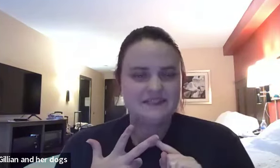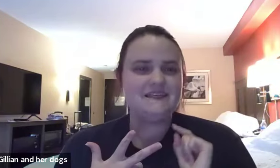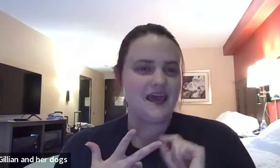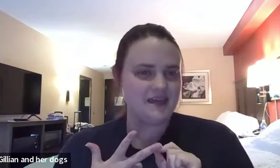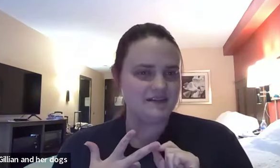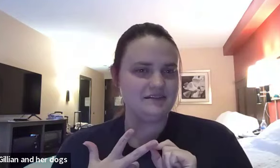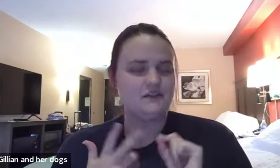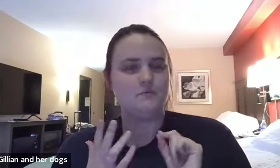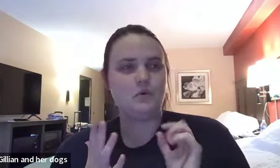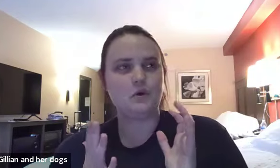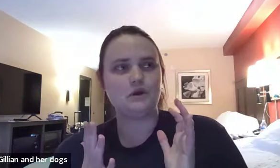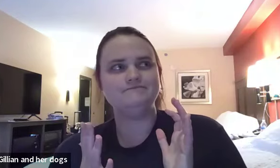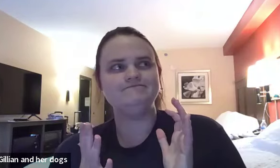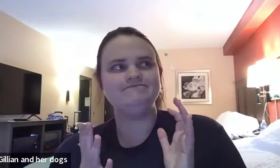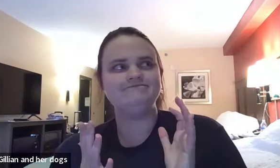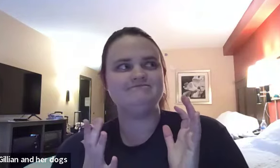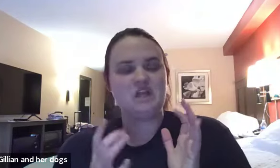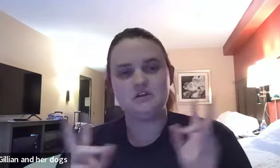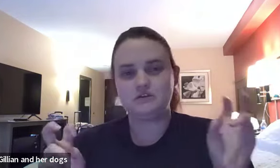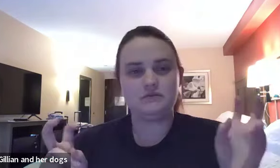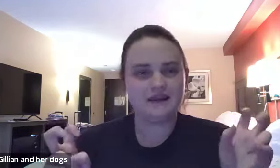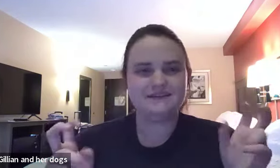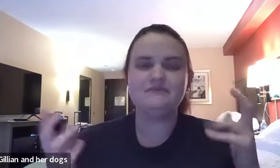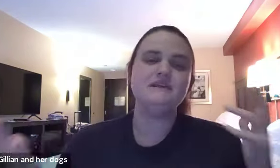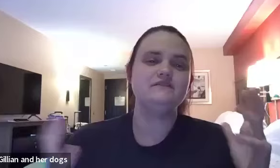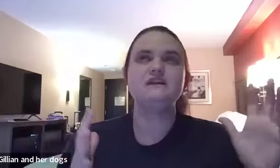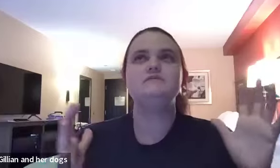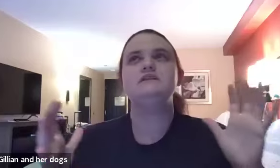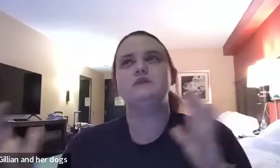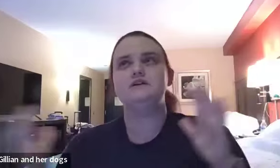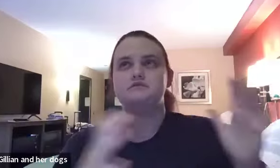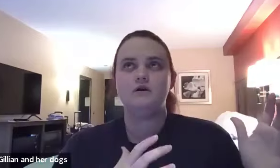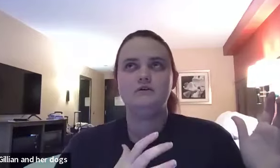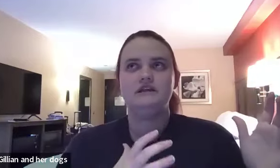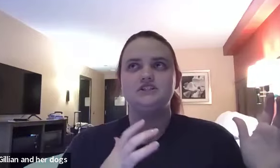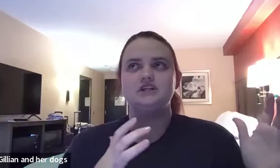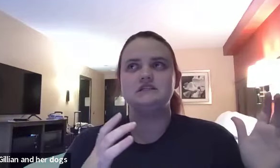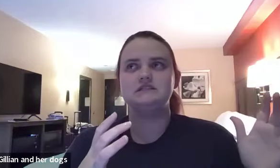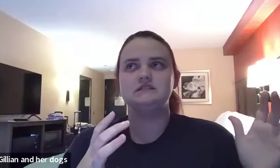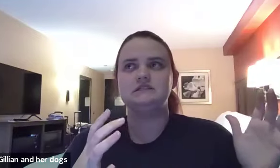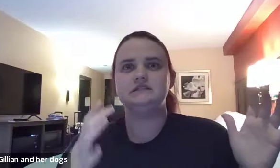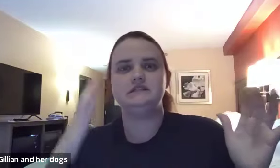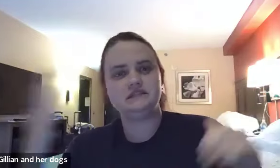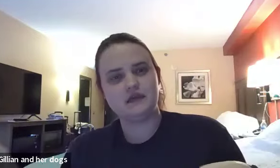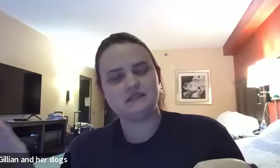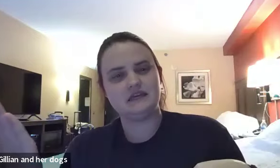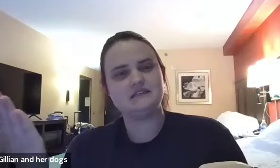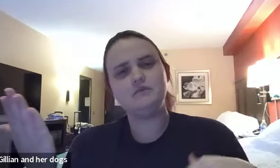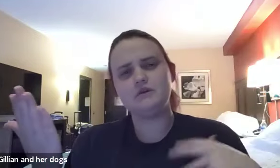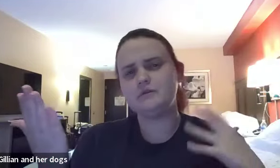Breakfast, technically the more correct, there's not a really right or wrong. It's just this way is, I guess I'm a little bit